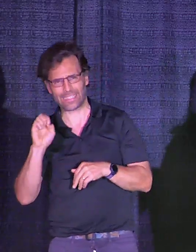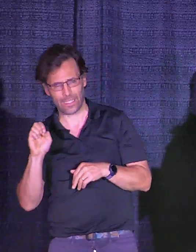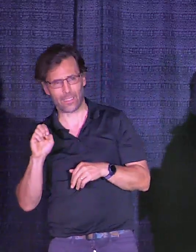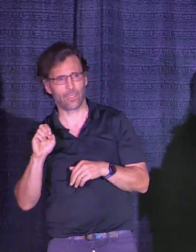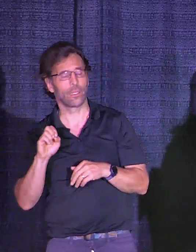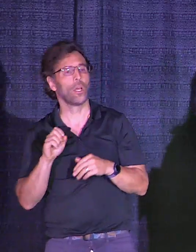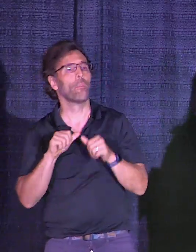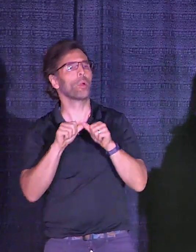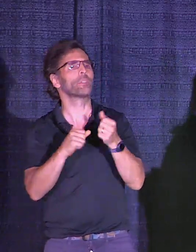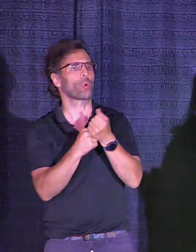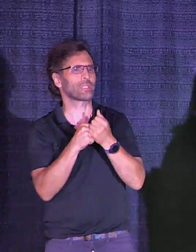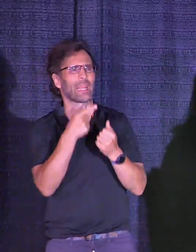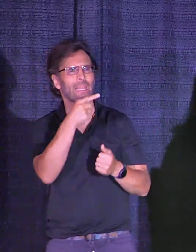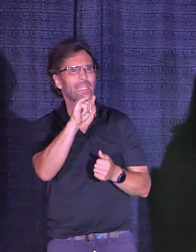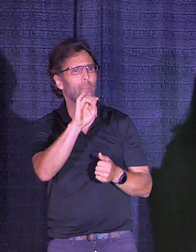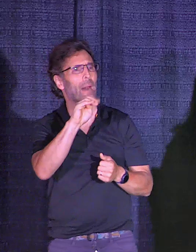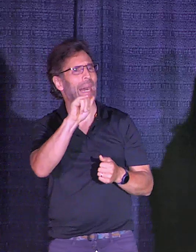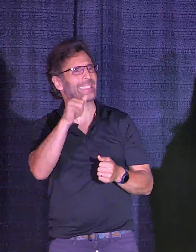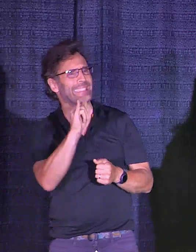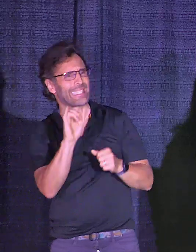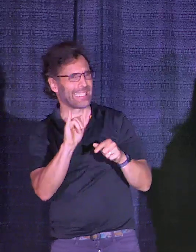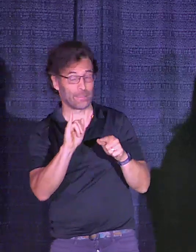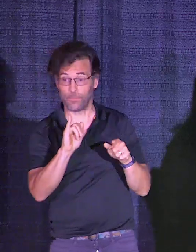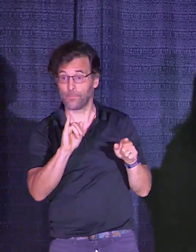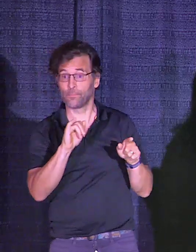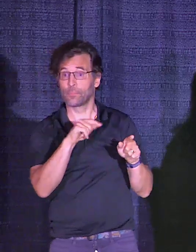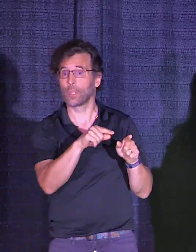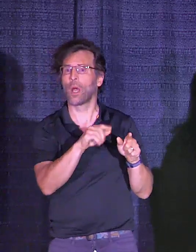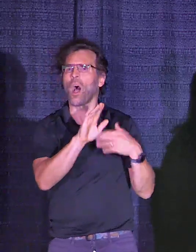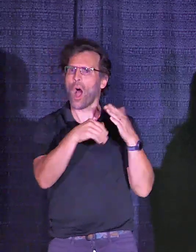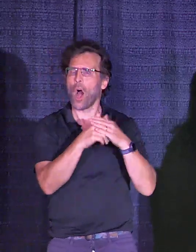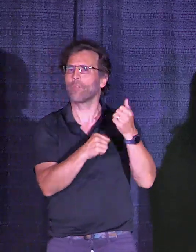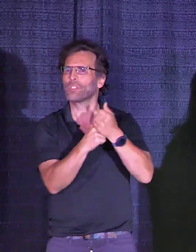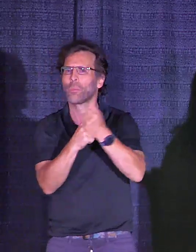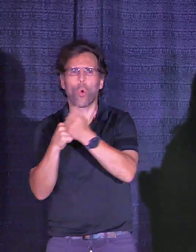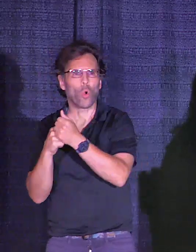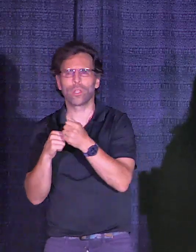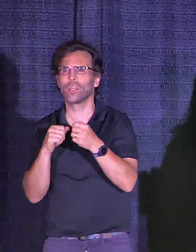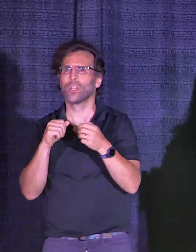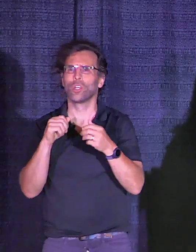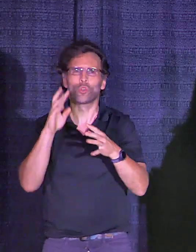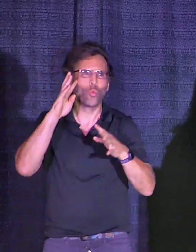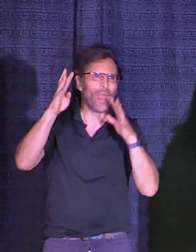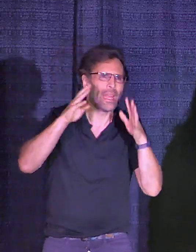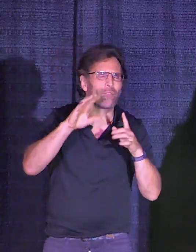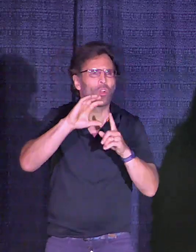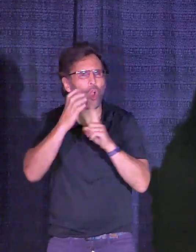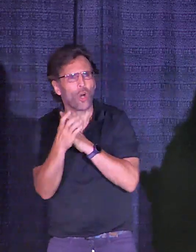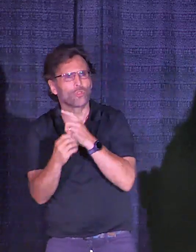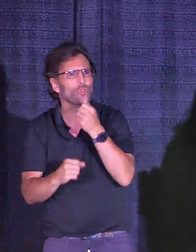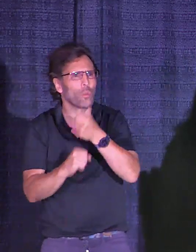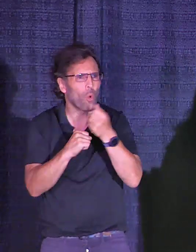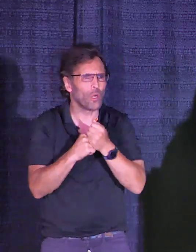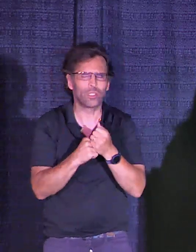housing at Kamaji. And then all of the support, the creative cultural supports